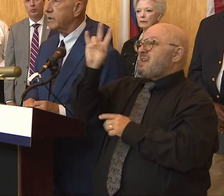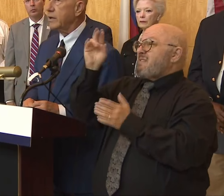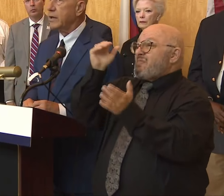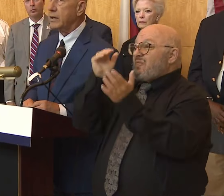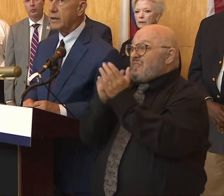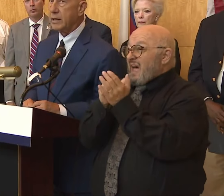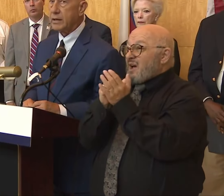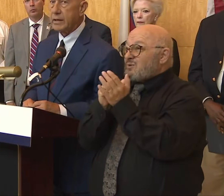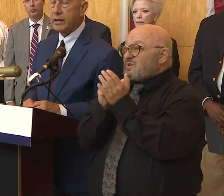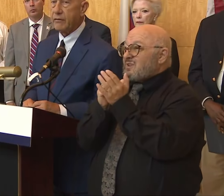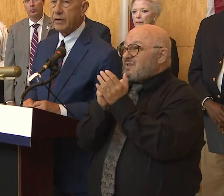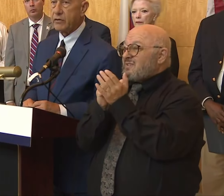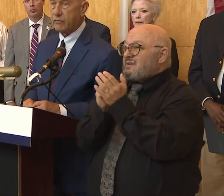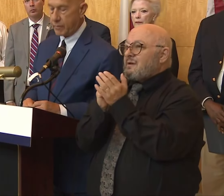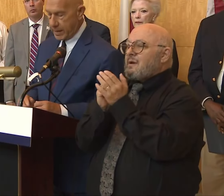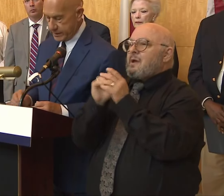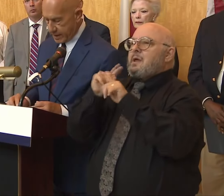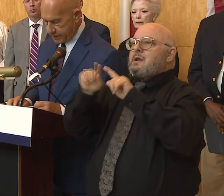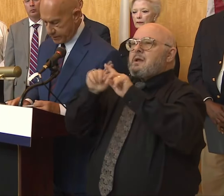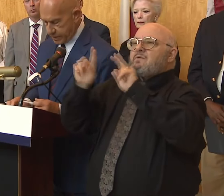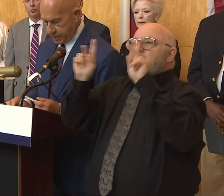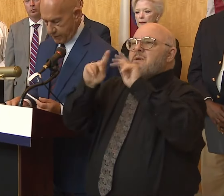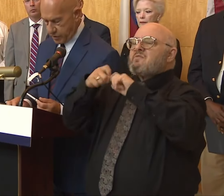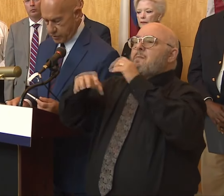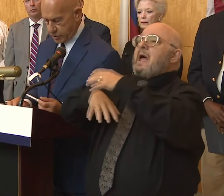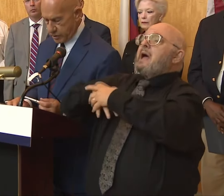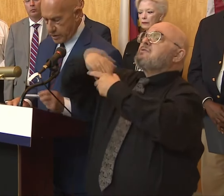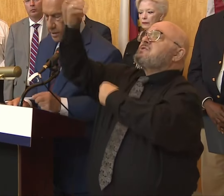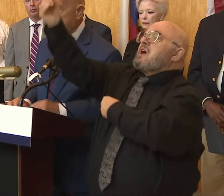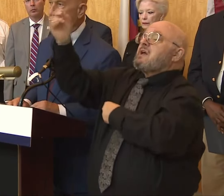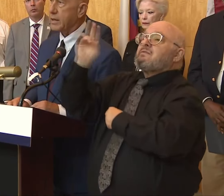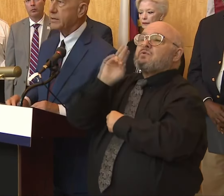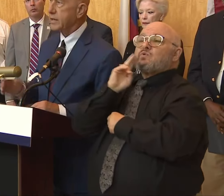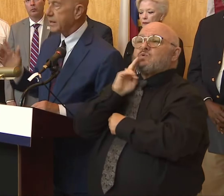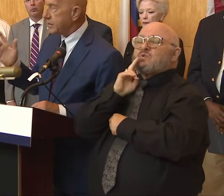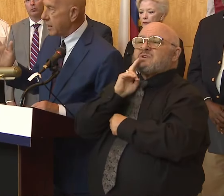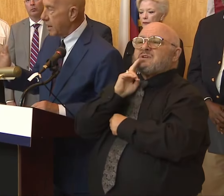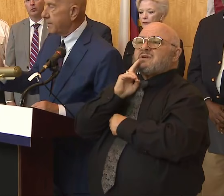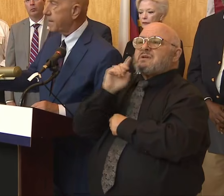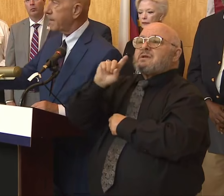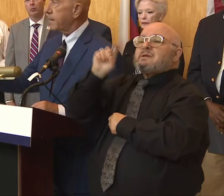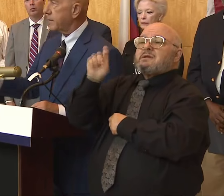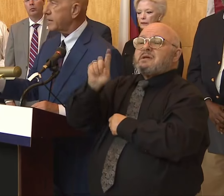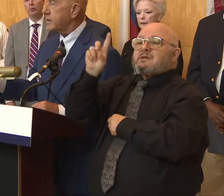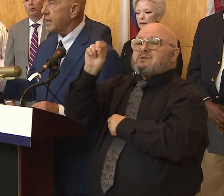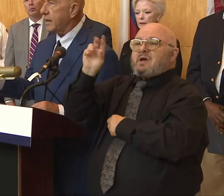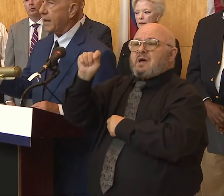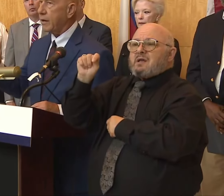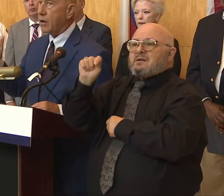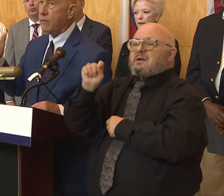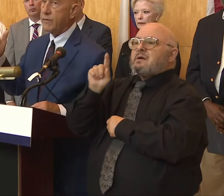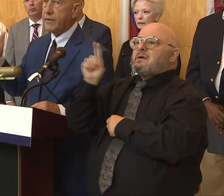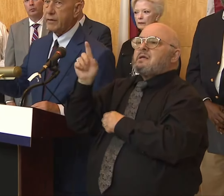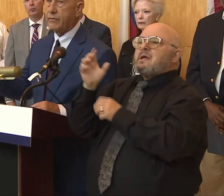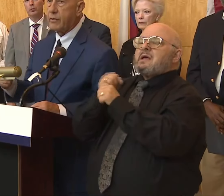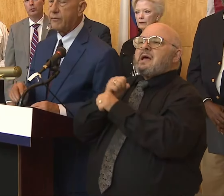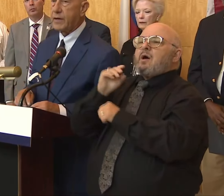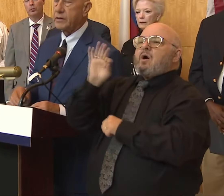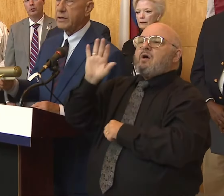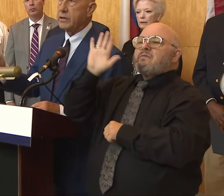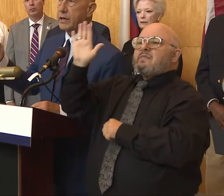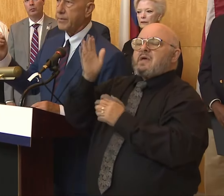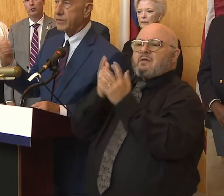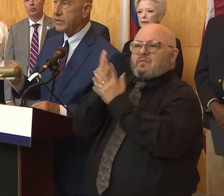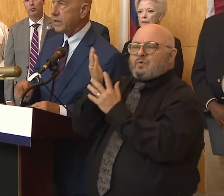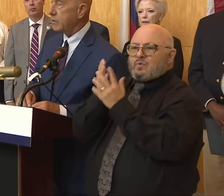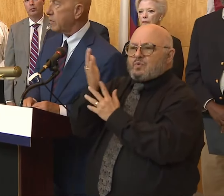7,000 individuals from outside the city of Houston. TxDOT. TxDOT got off of their thoroughfares